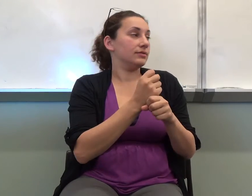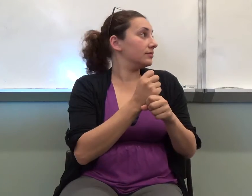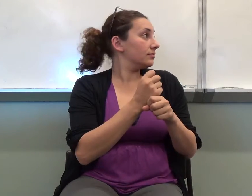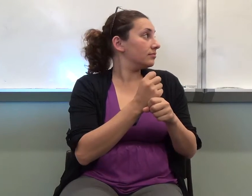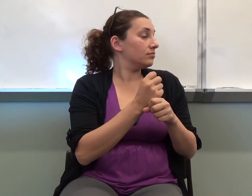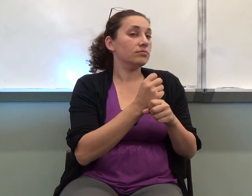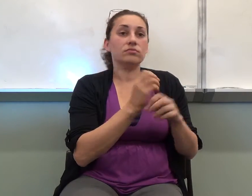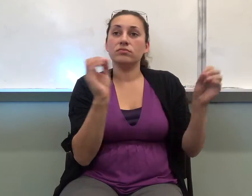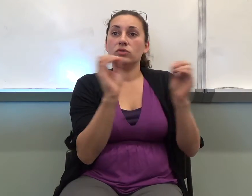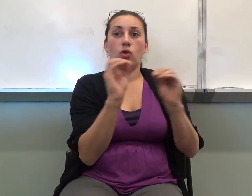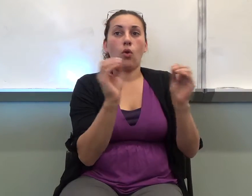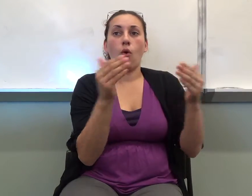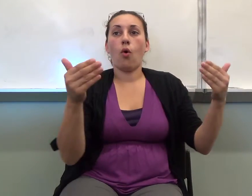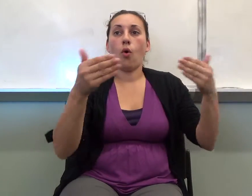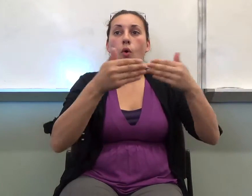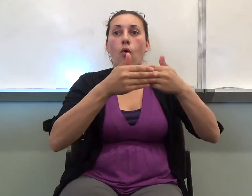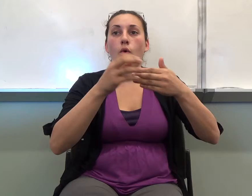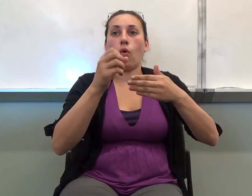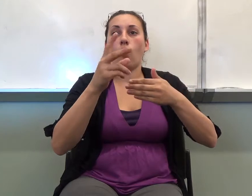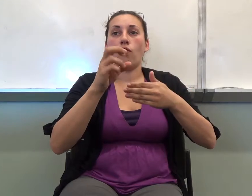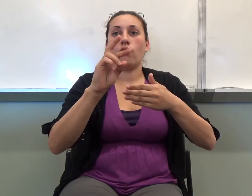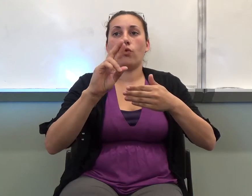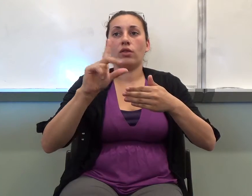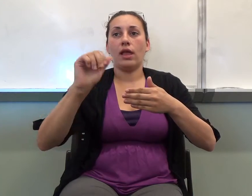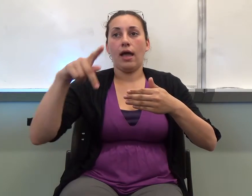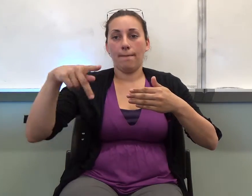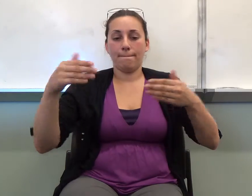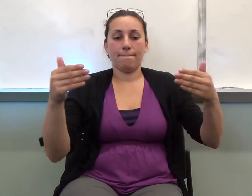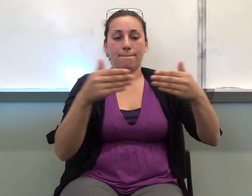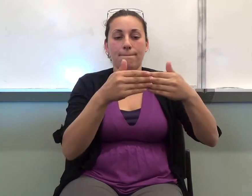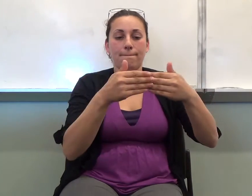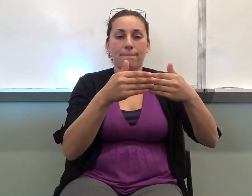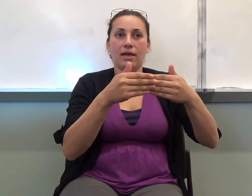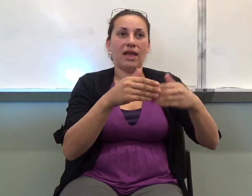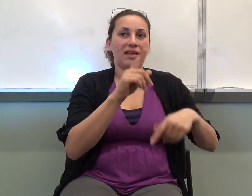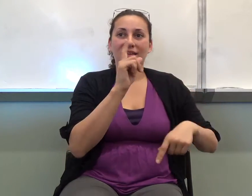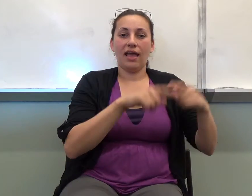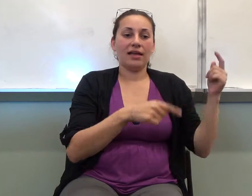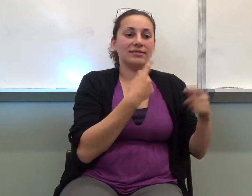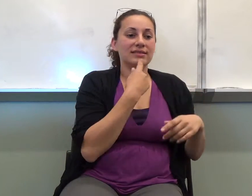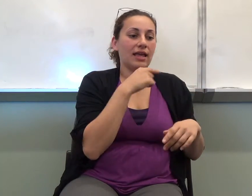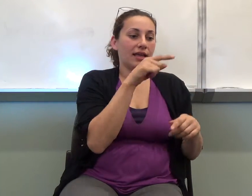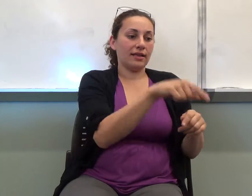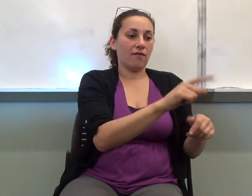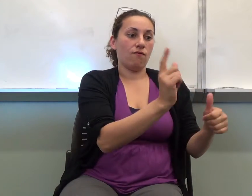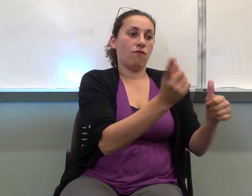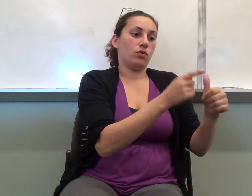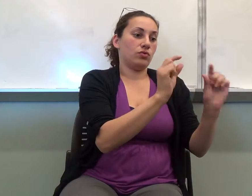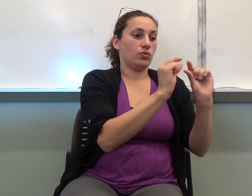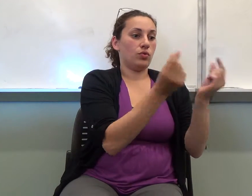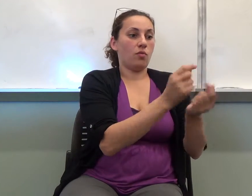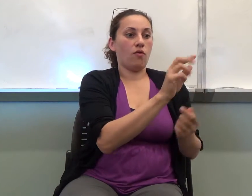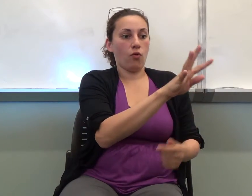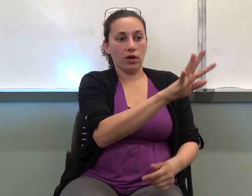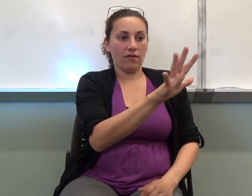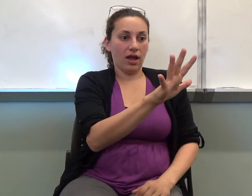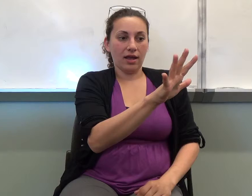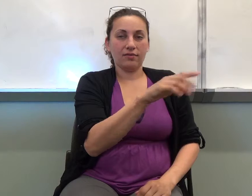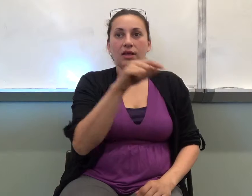overlap. This can't say 45 up there, this can't say 44 down there. No overlap. It's gotta be clear which interval it